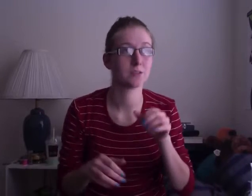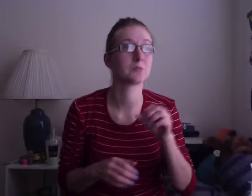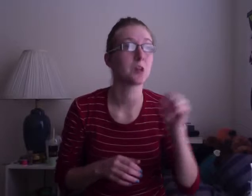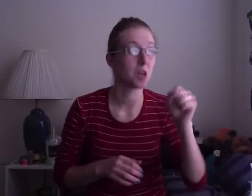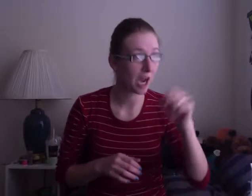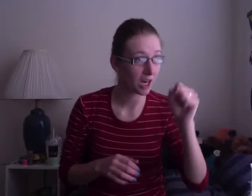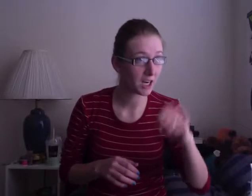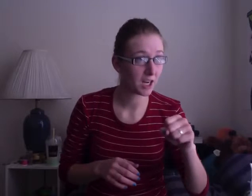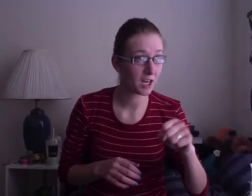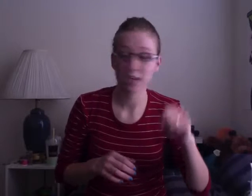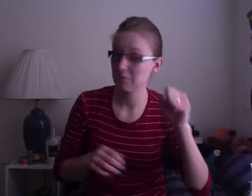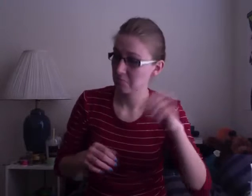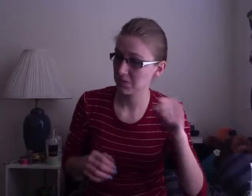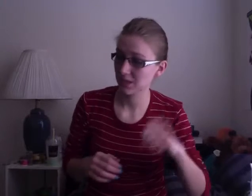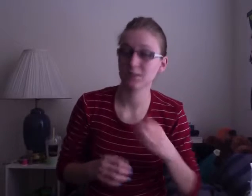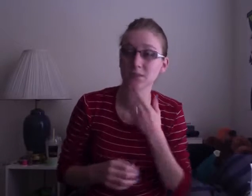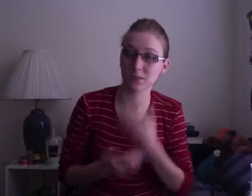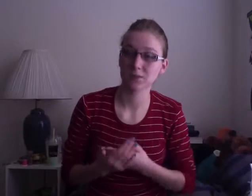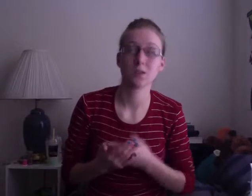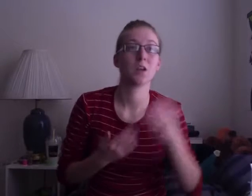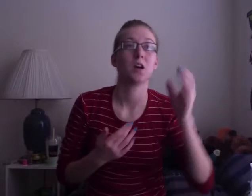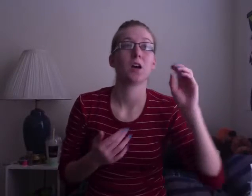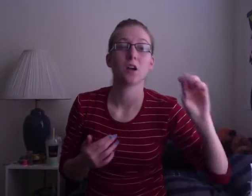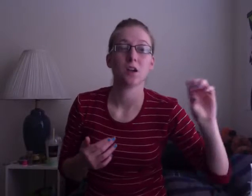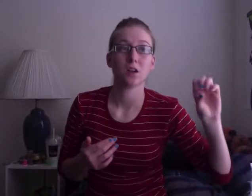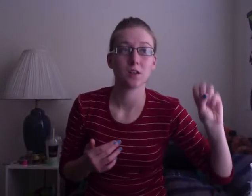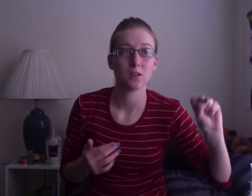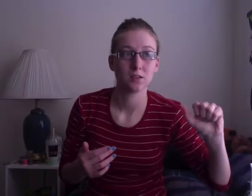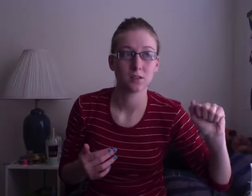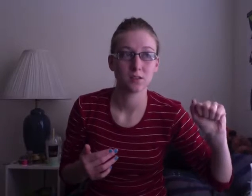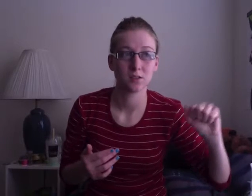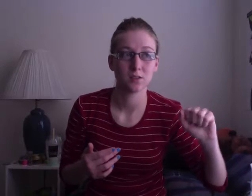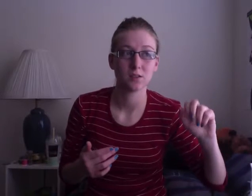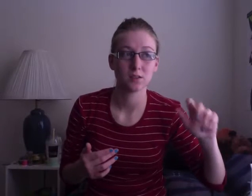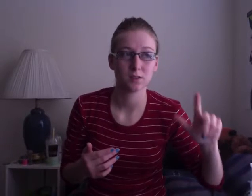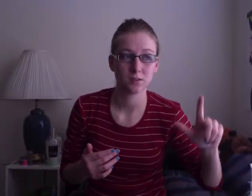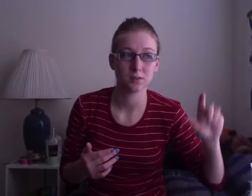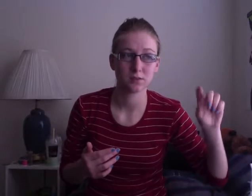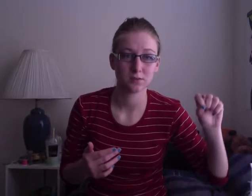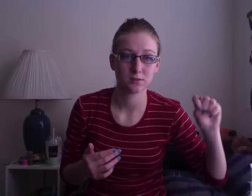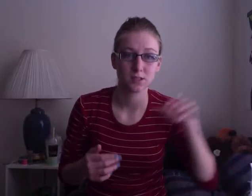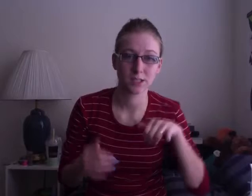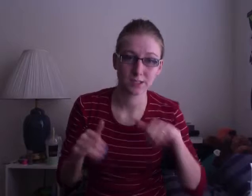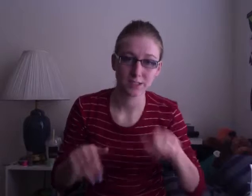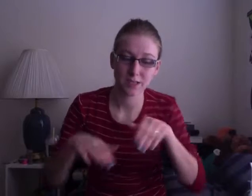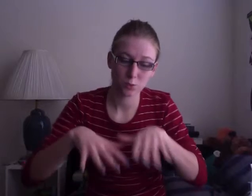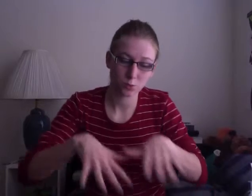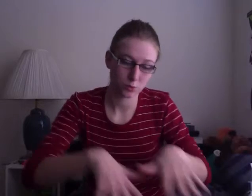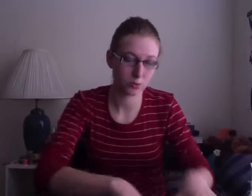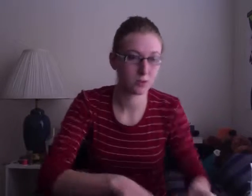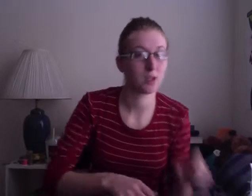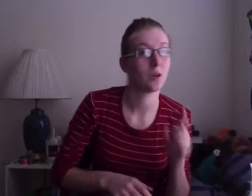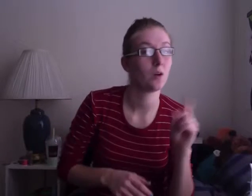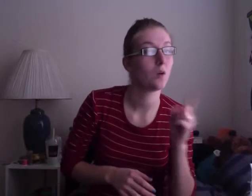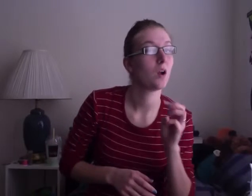the most important thing you need to know about evaporation is it's a cooling process. And we're going to do a little mini lab over